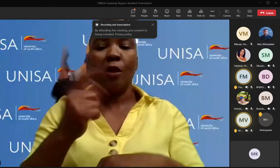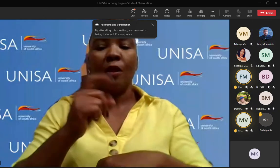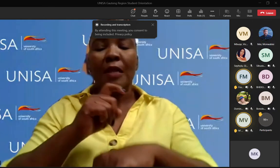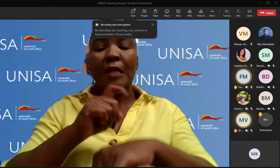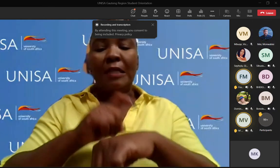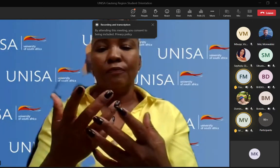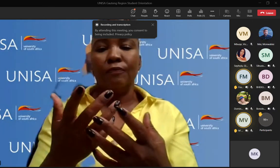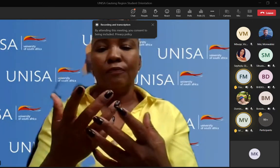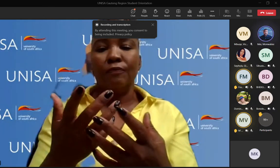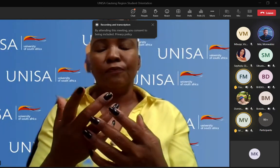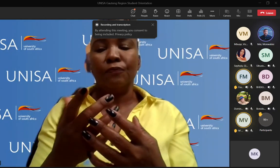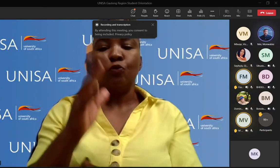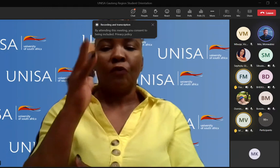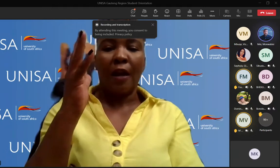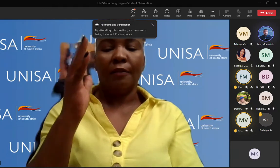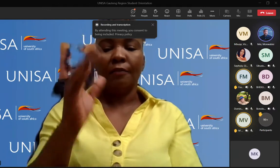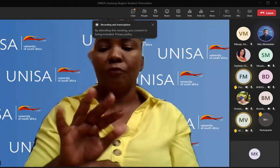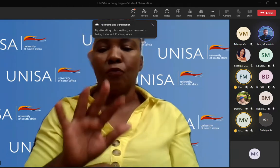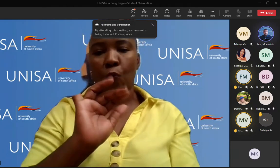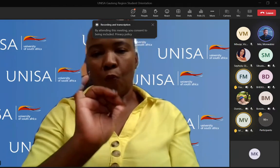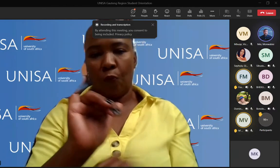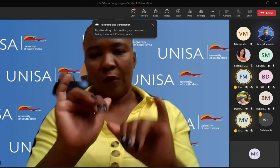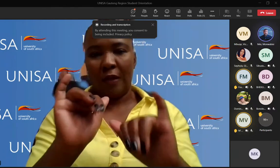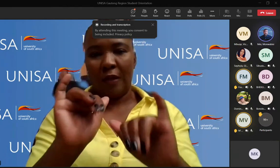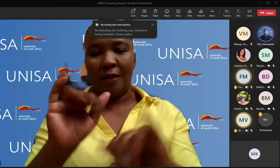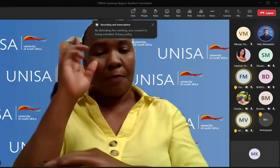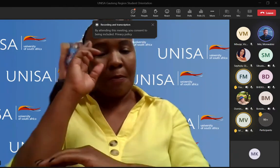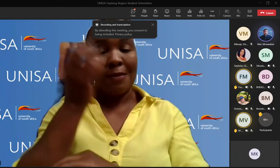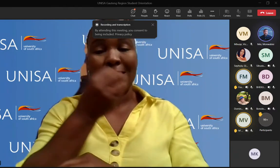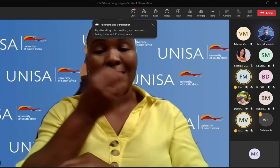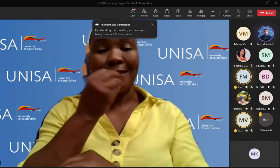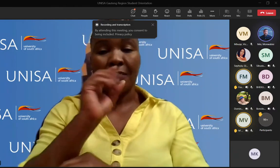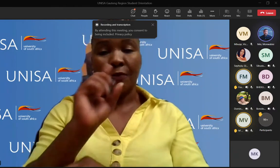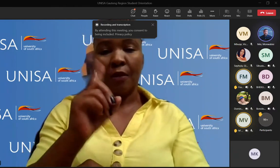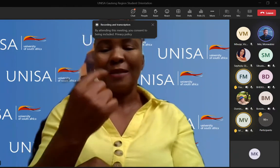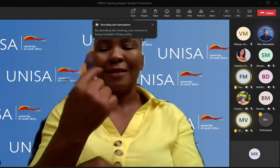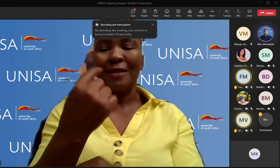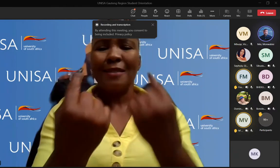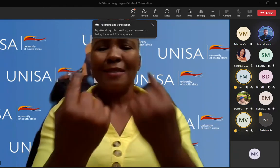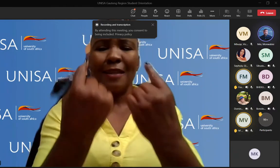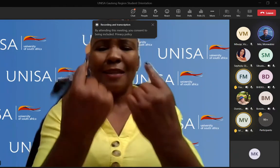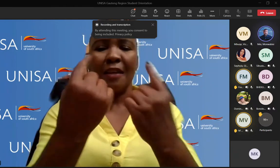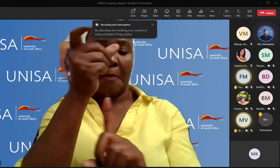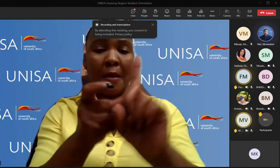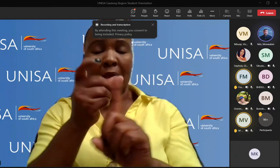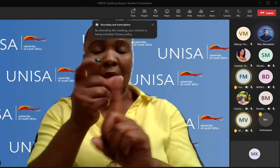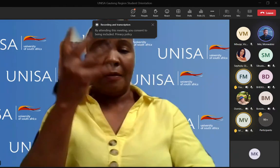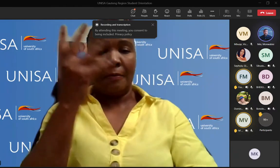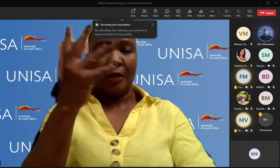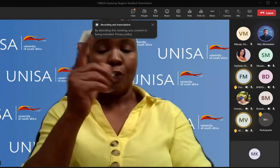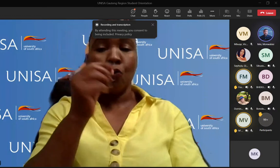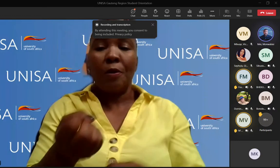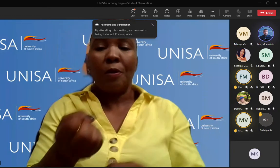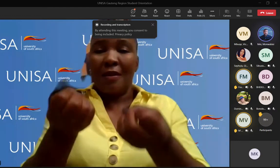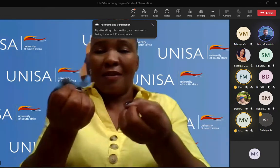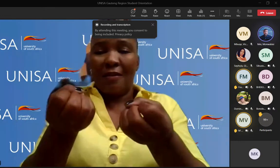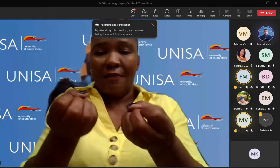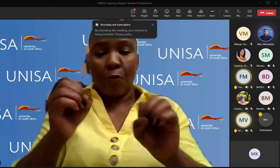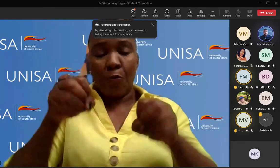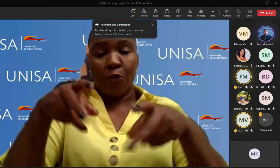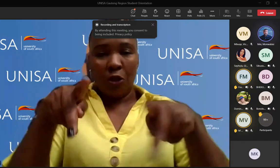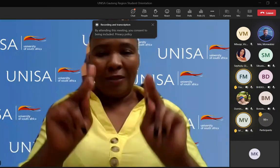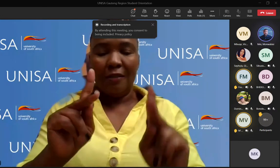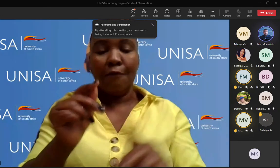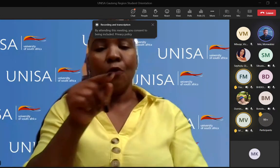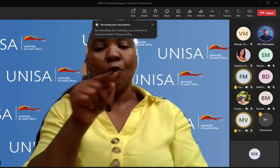remember like Mr Booker said after each and every presentation you will be given an opportunity for you to